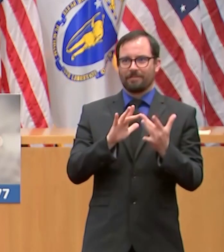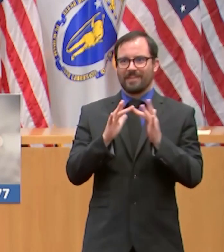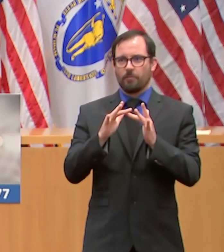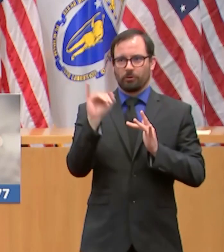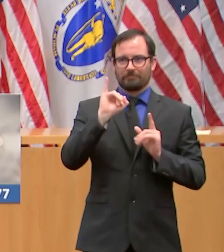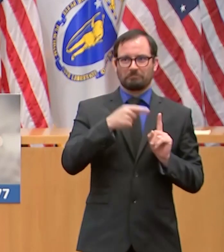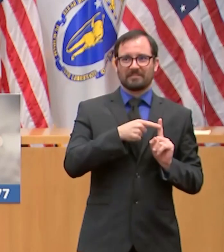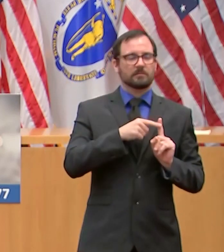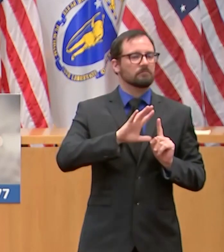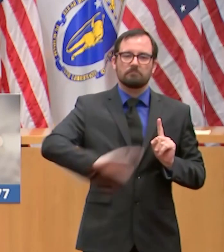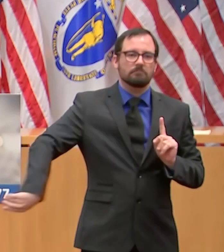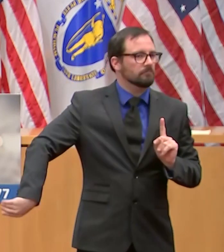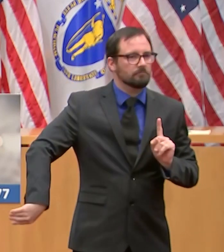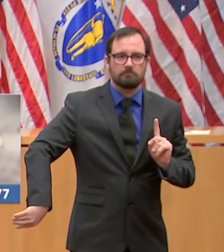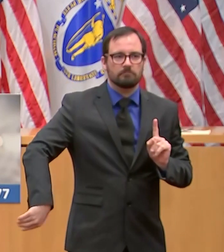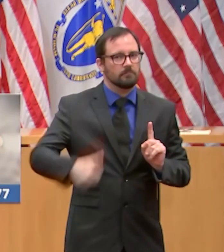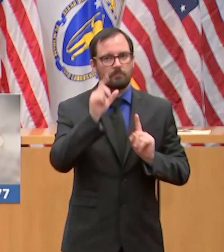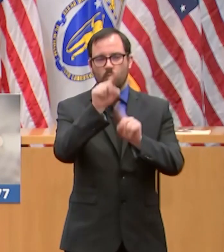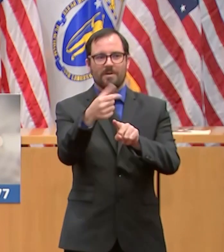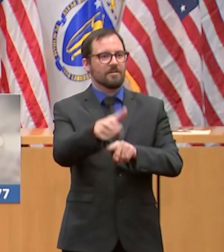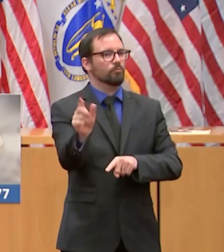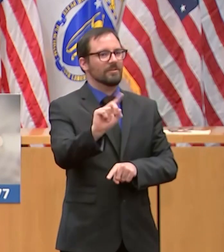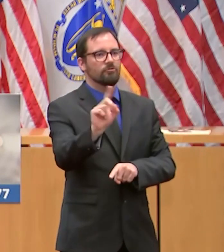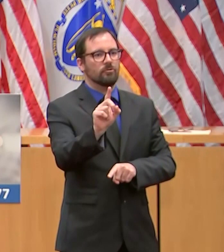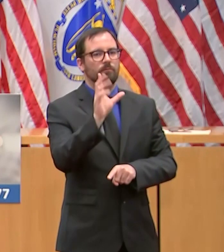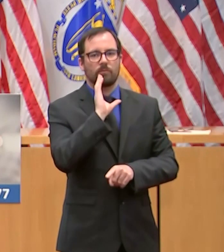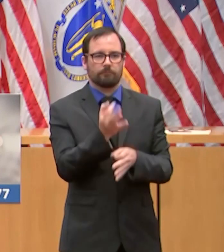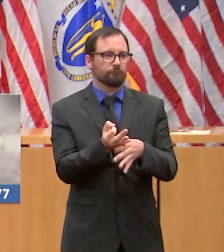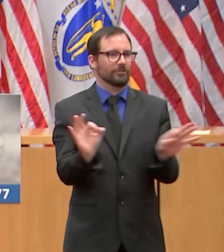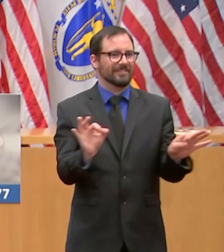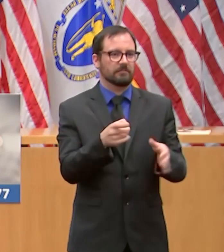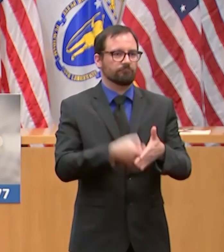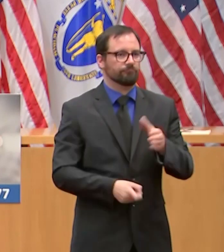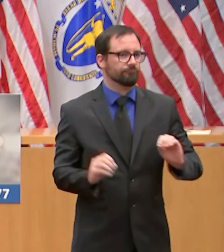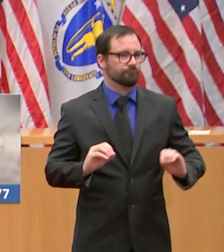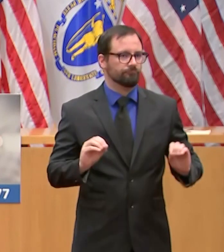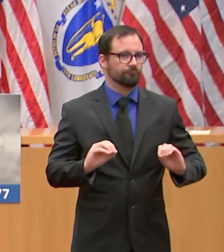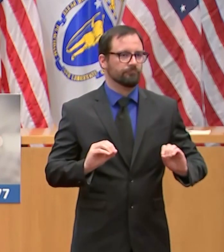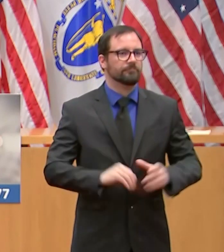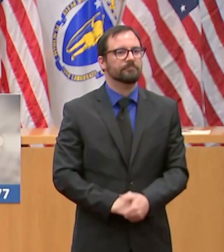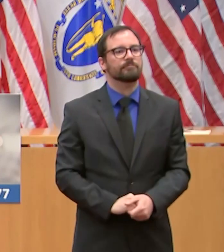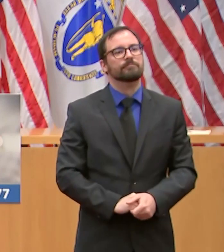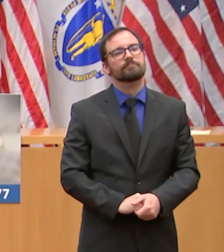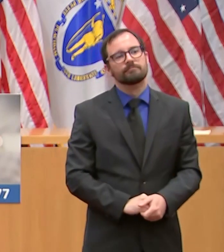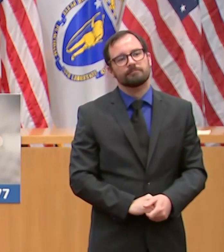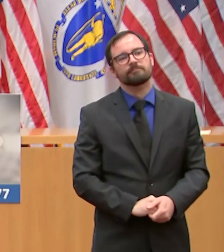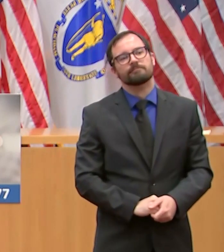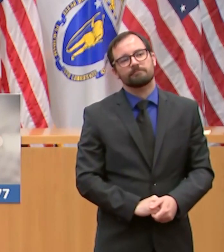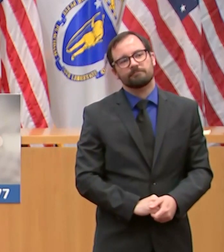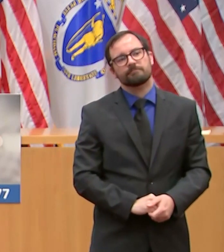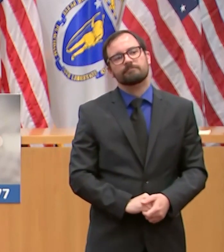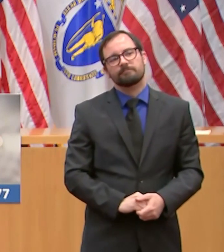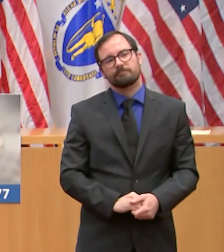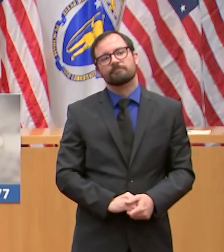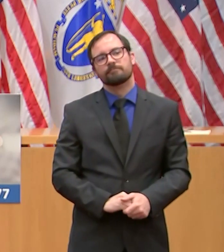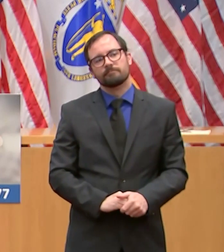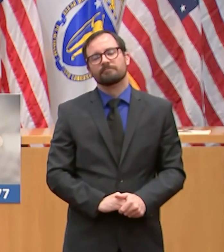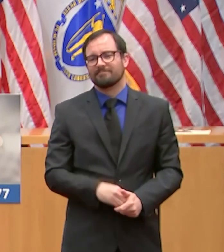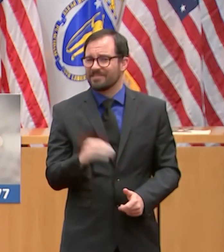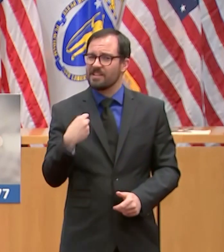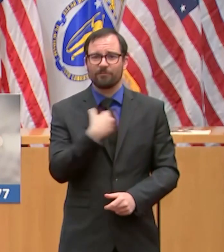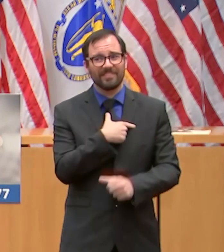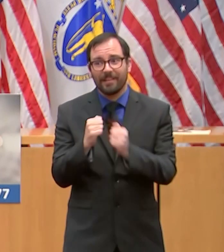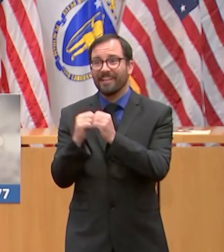build out field medical stations to accommodate the surge. As we outlined last week, our command centers worked